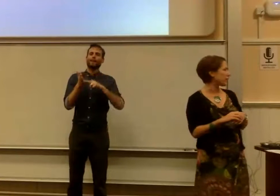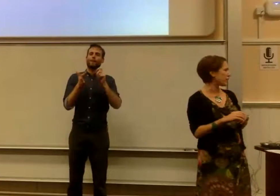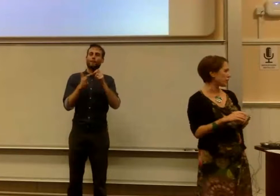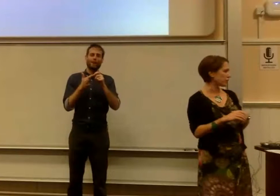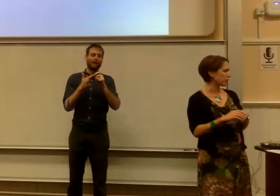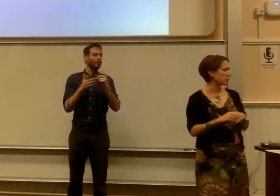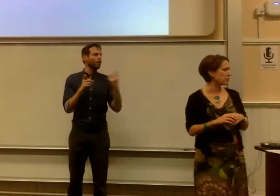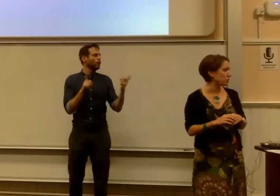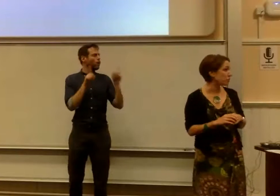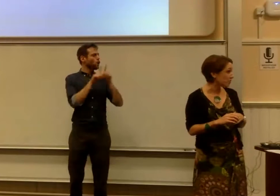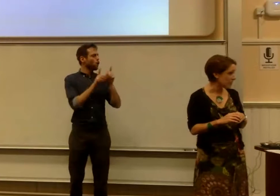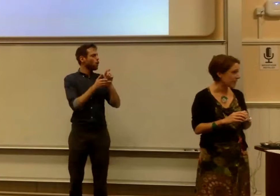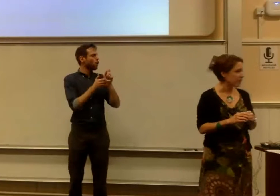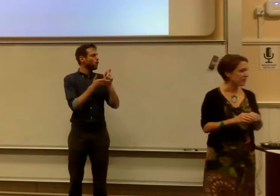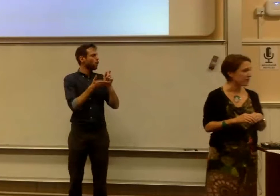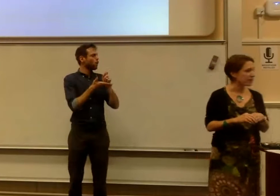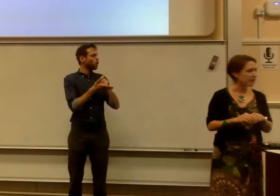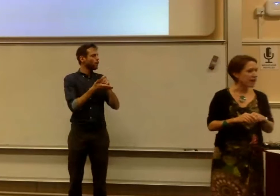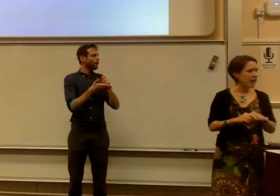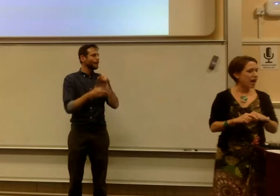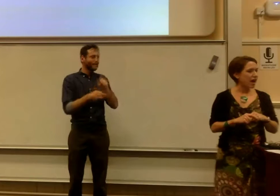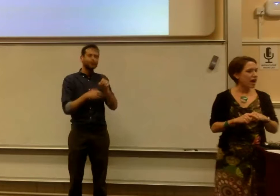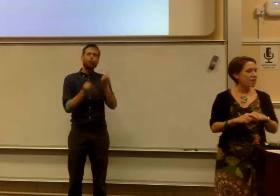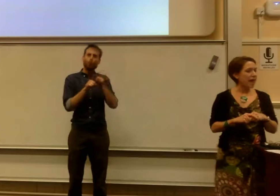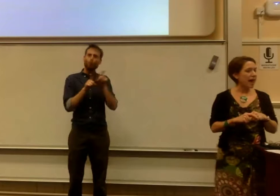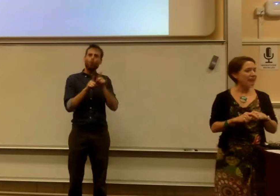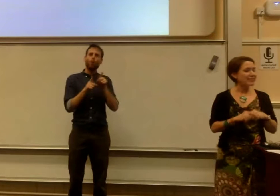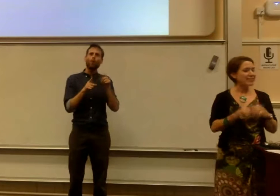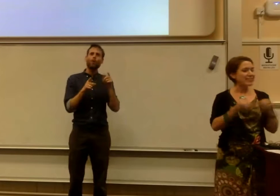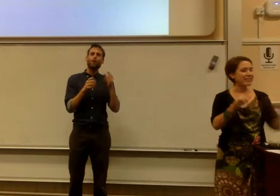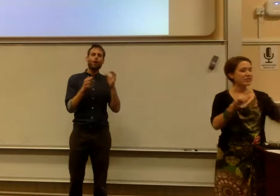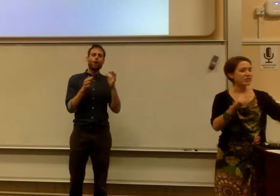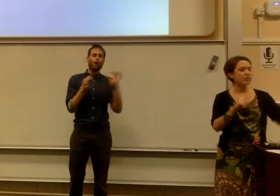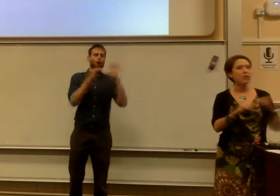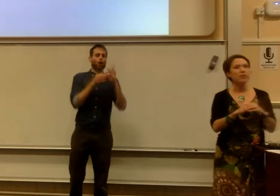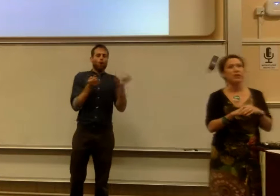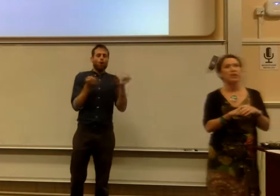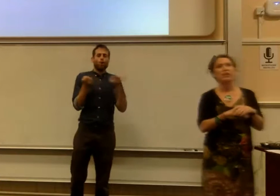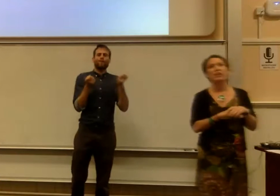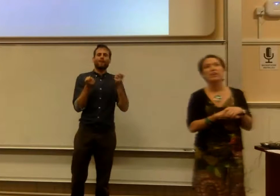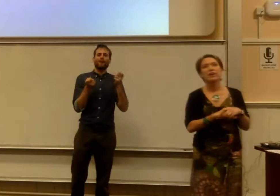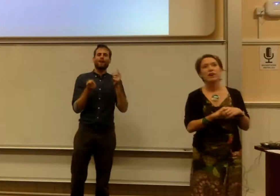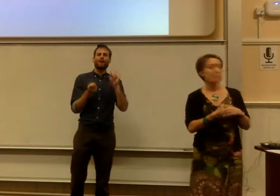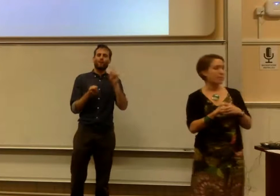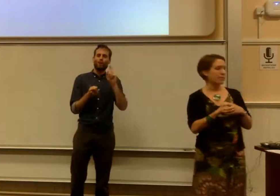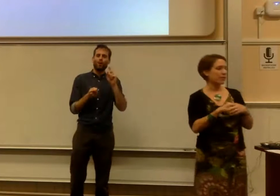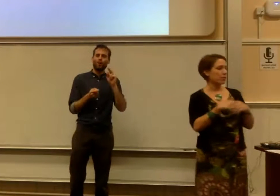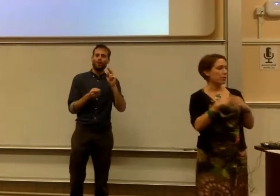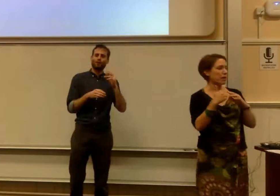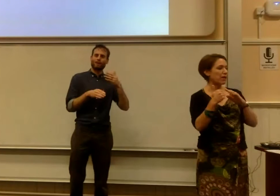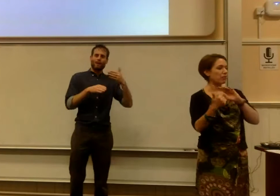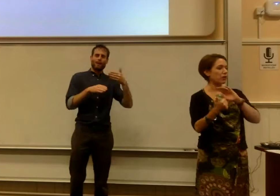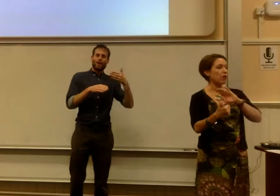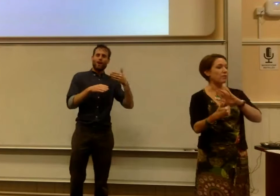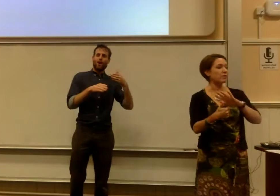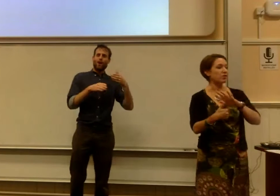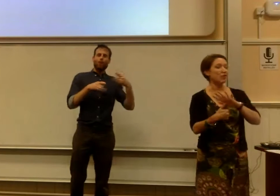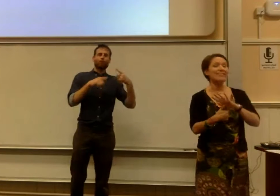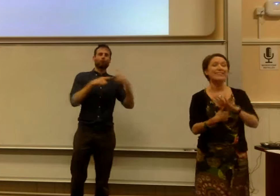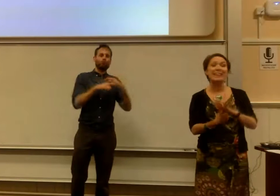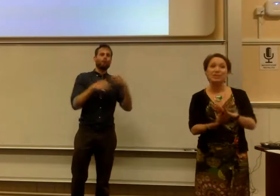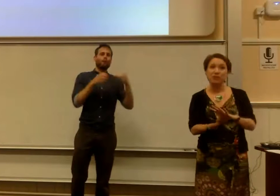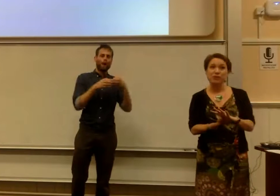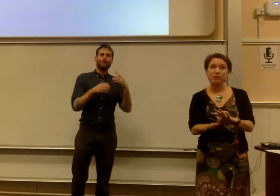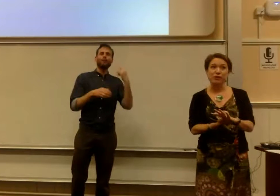co-convener of the group on deafness. And then the two other amendments, one about the requirement